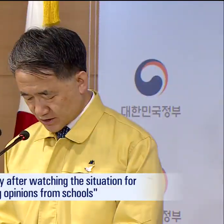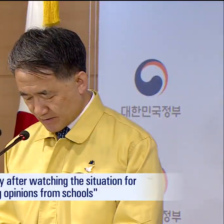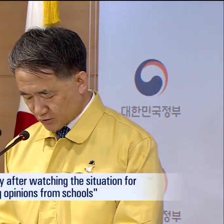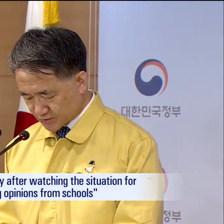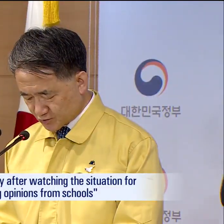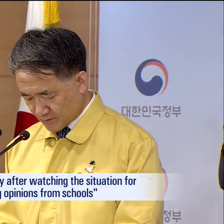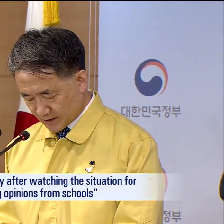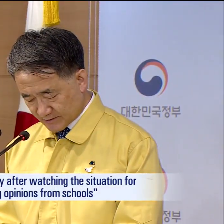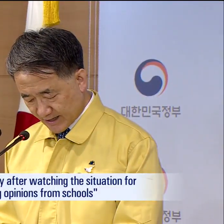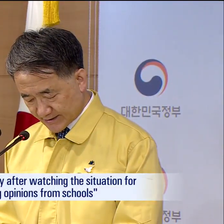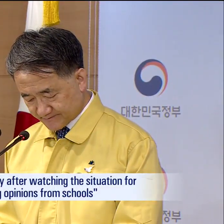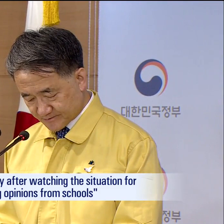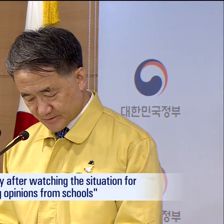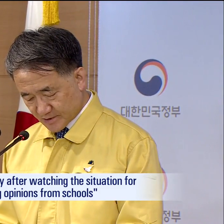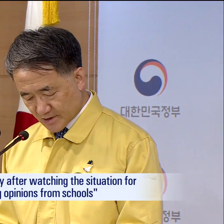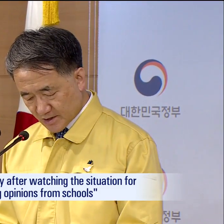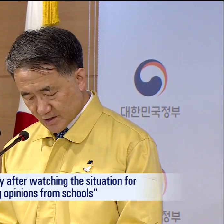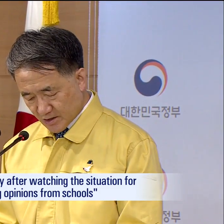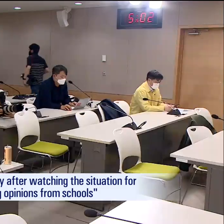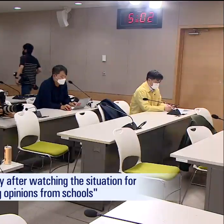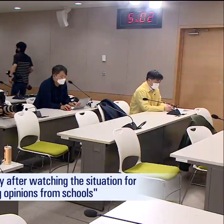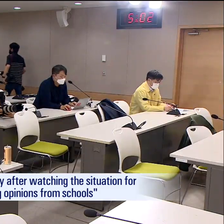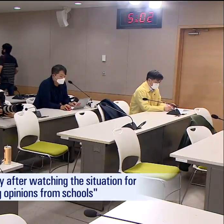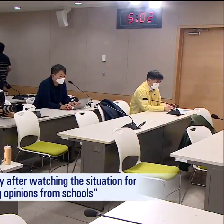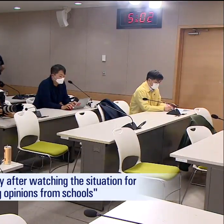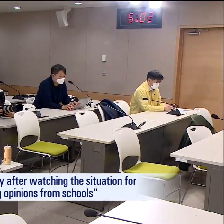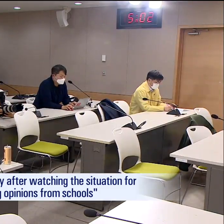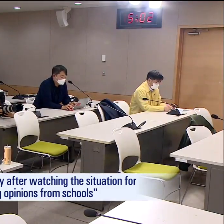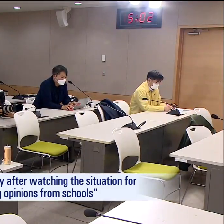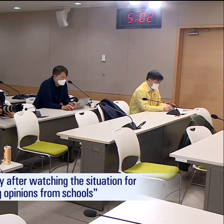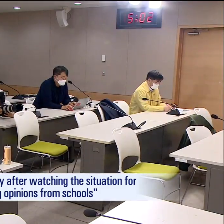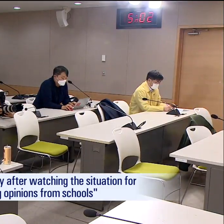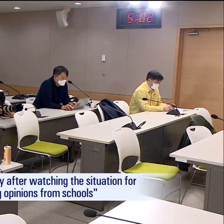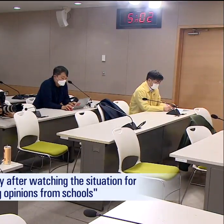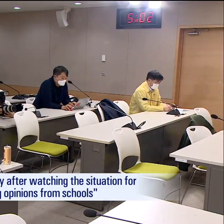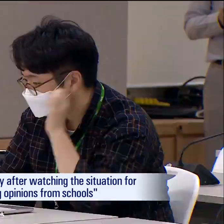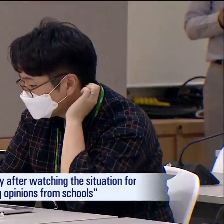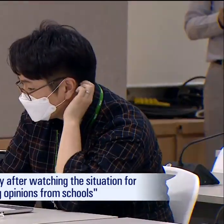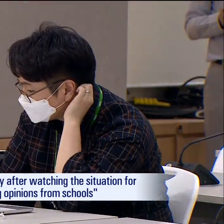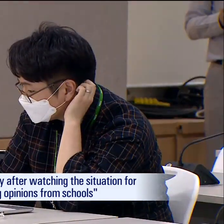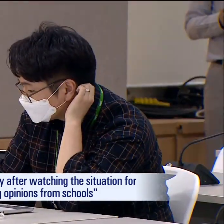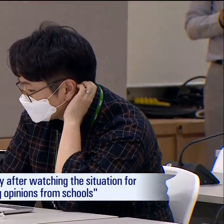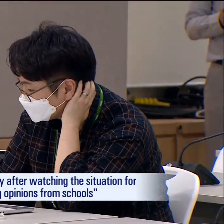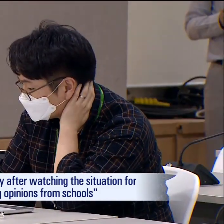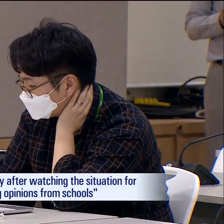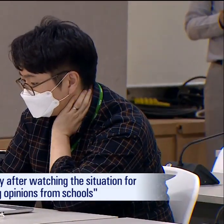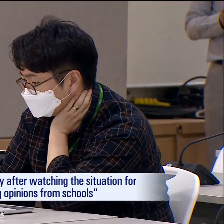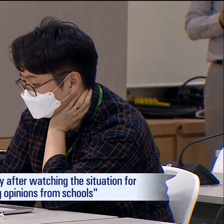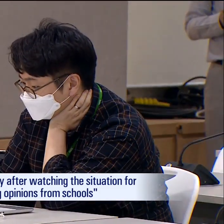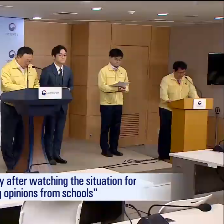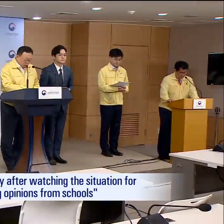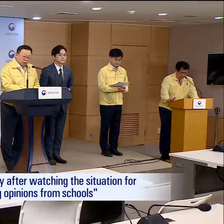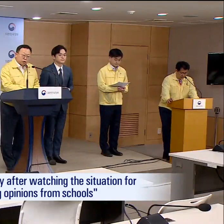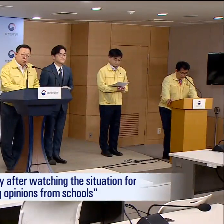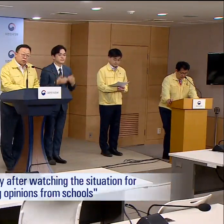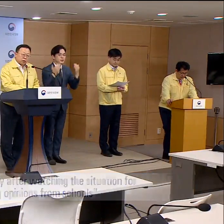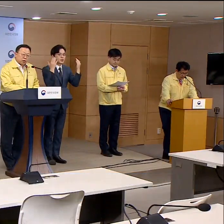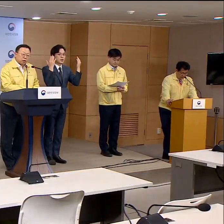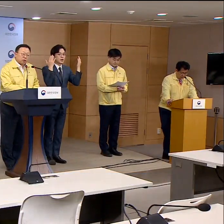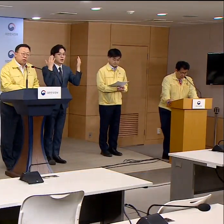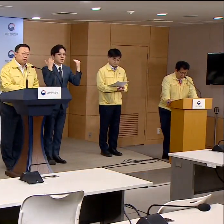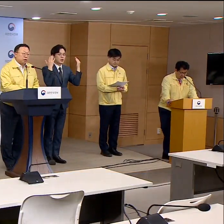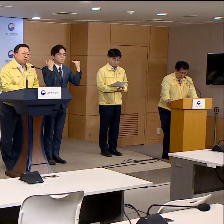decision will be made after watching the situation unfold for a day or two, assessing the risk and incorporating opinions from